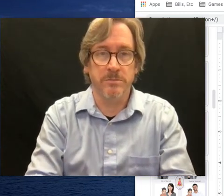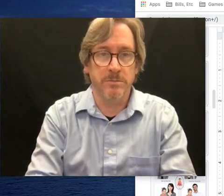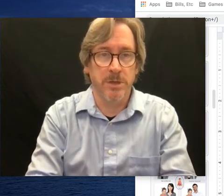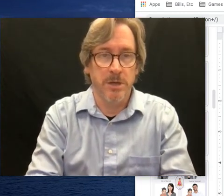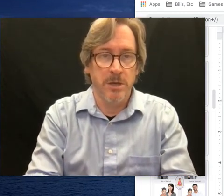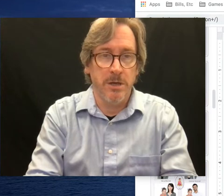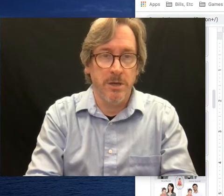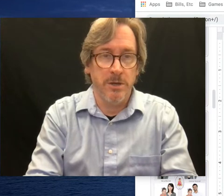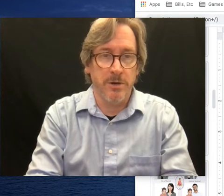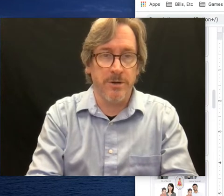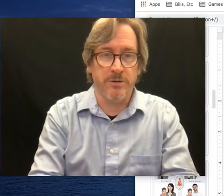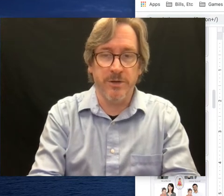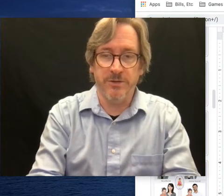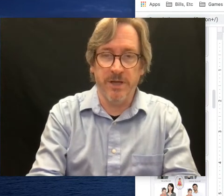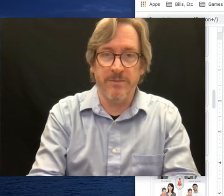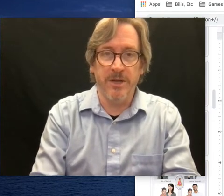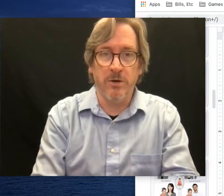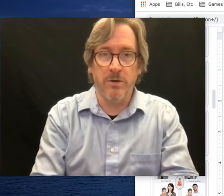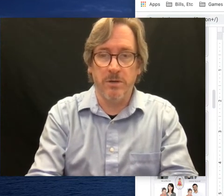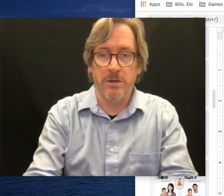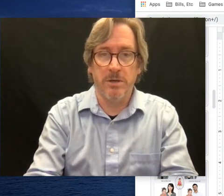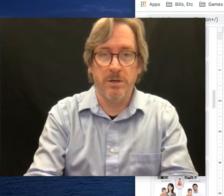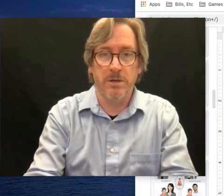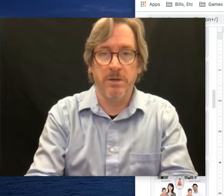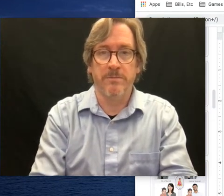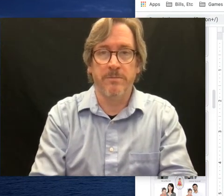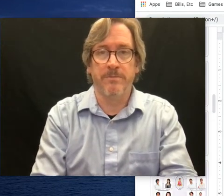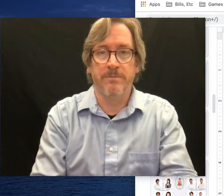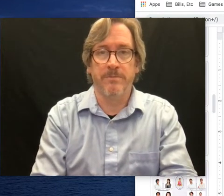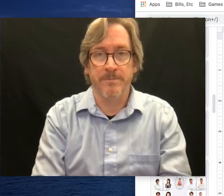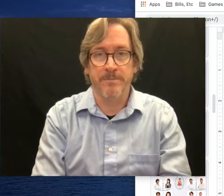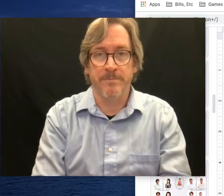Oops. You're not going to let me go.